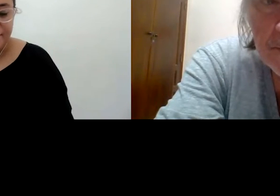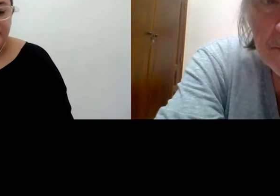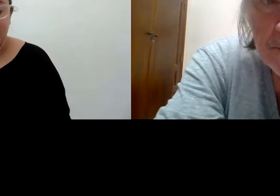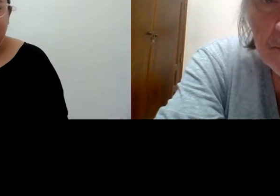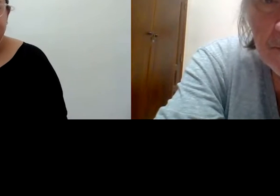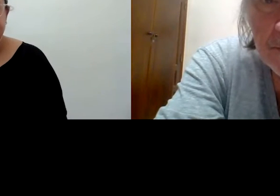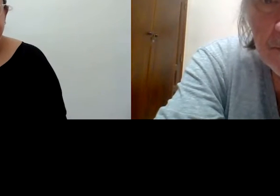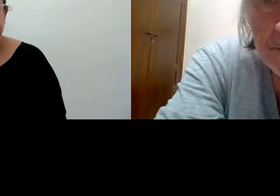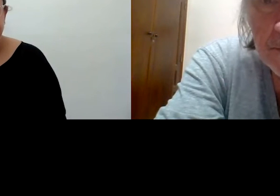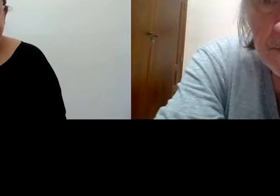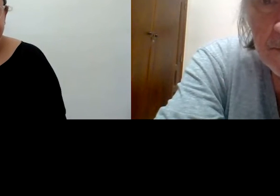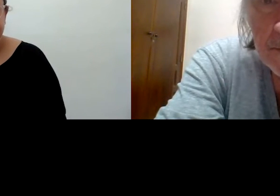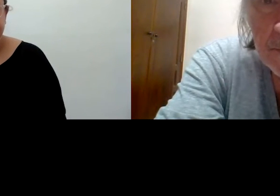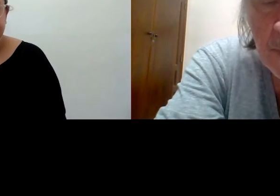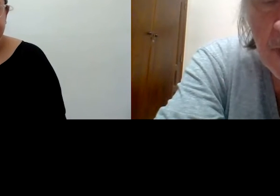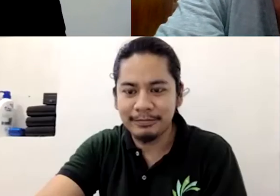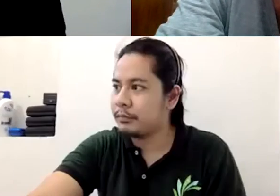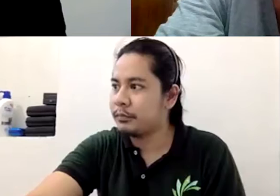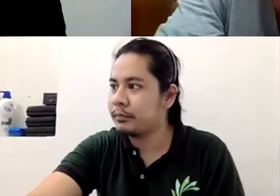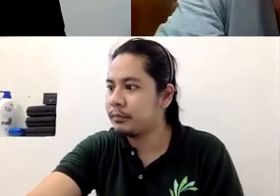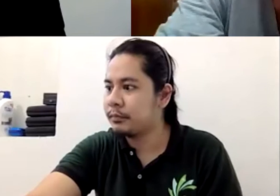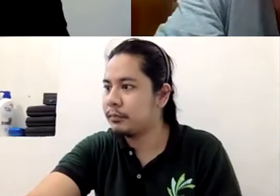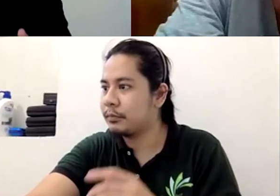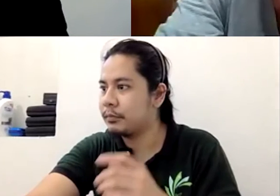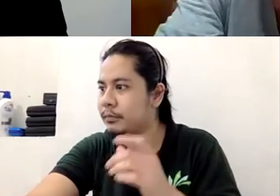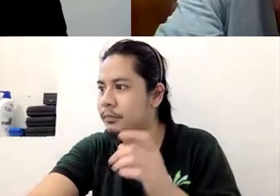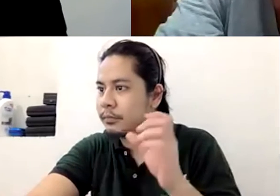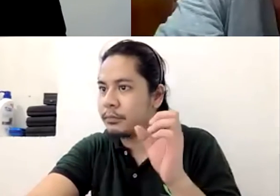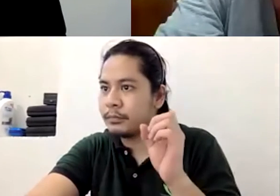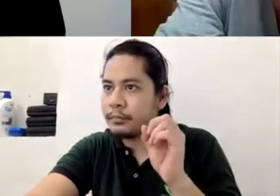Can I present it now? Yeah.